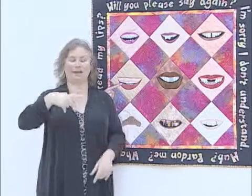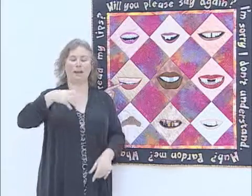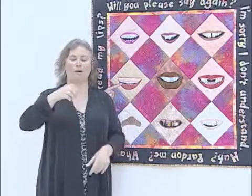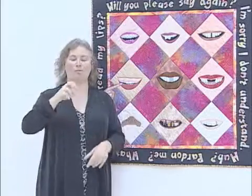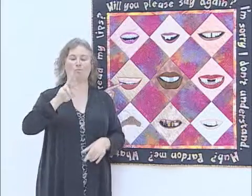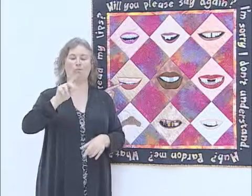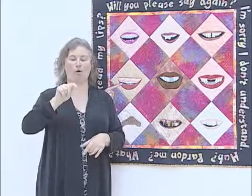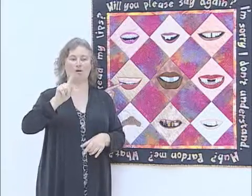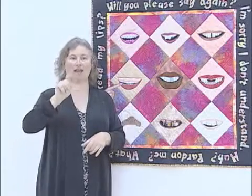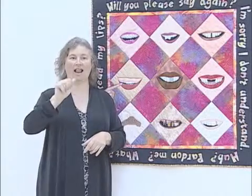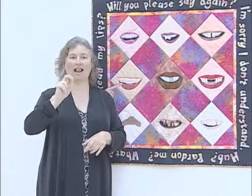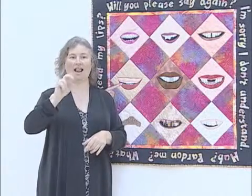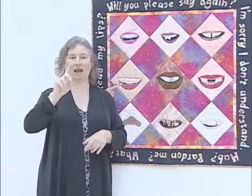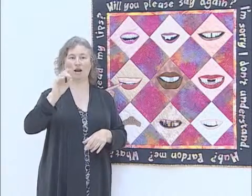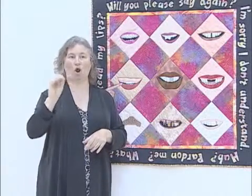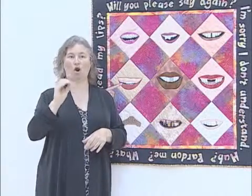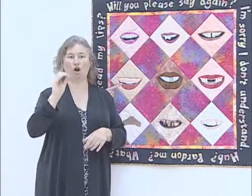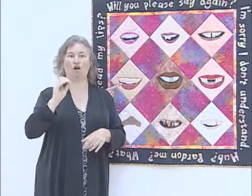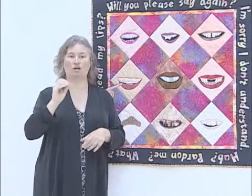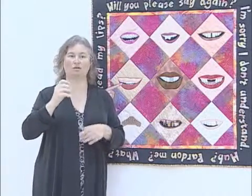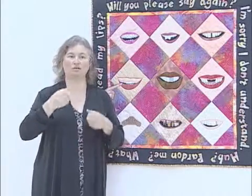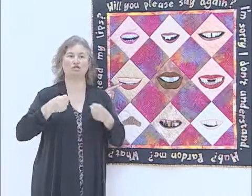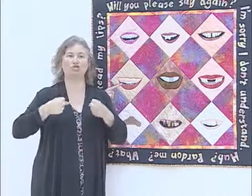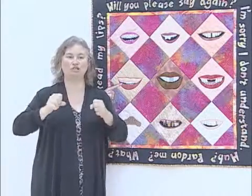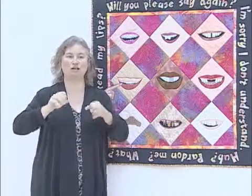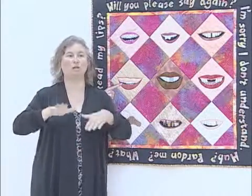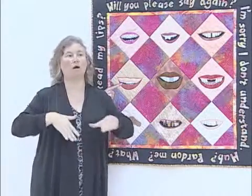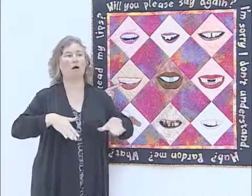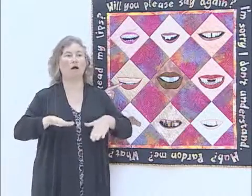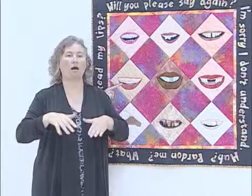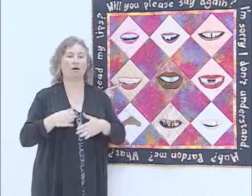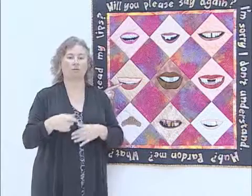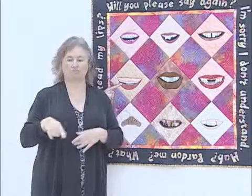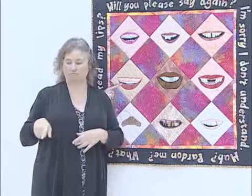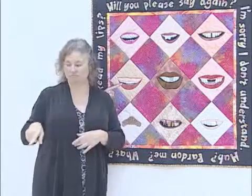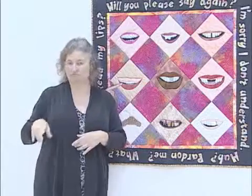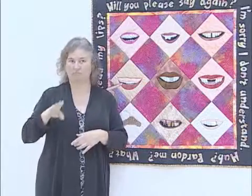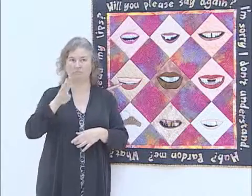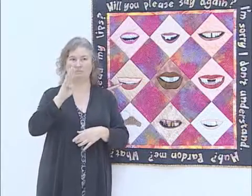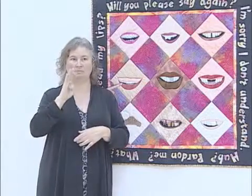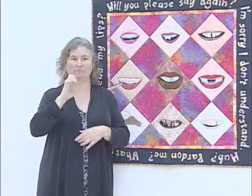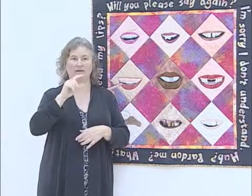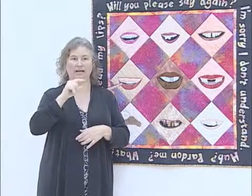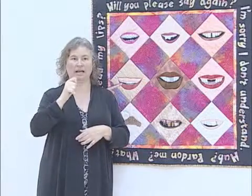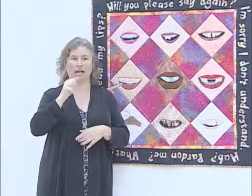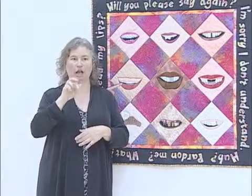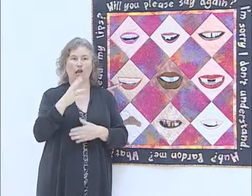One day I was walking on the street in Portland, Oregon, and a beggar tried to get my attention.